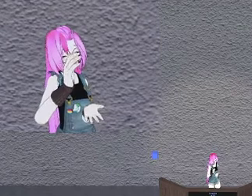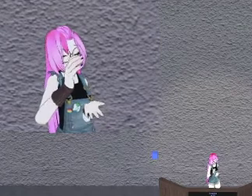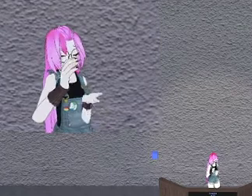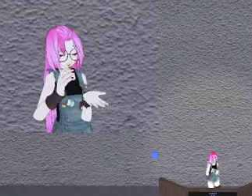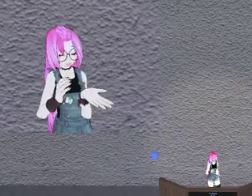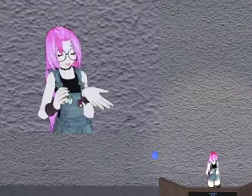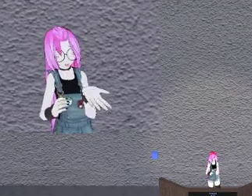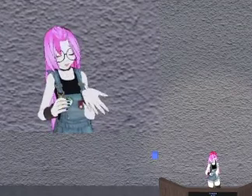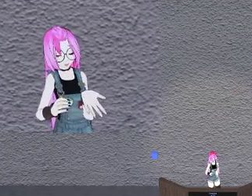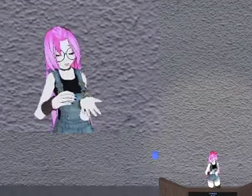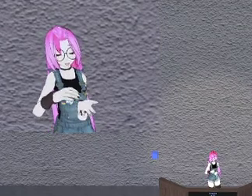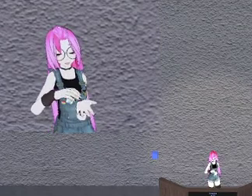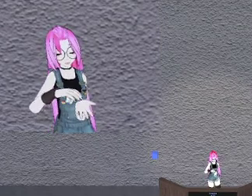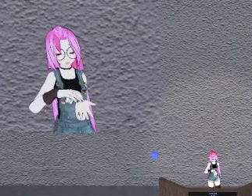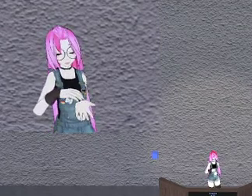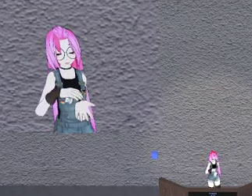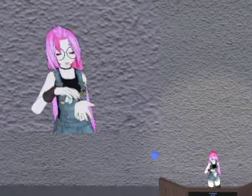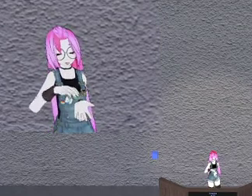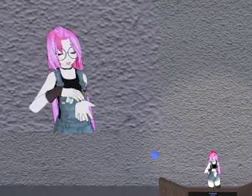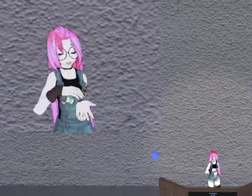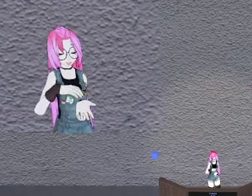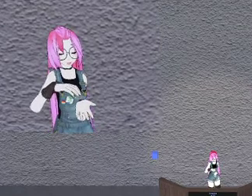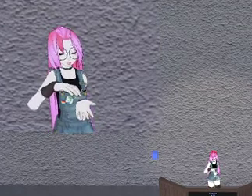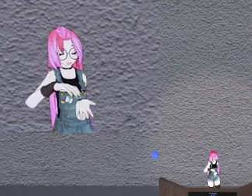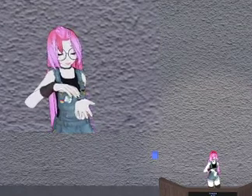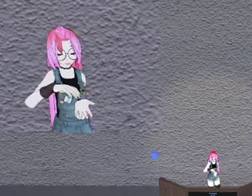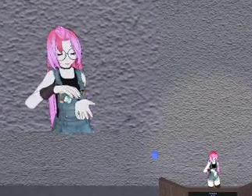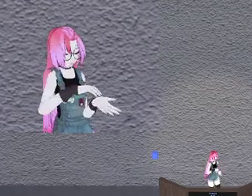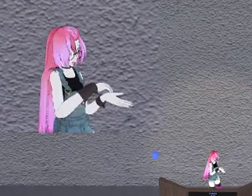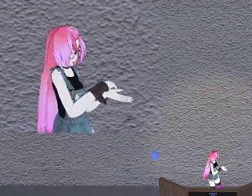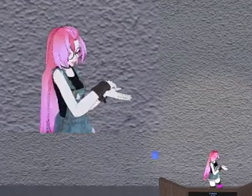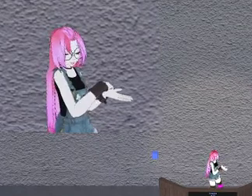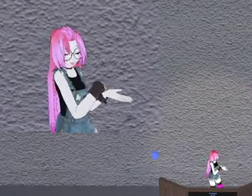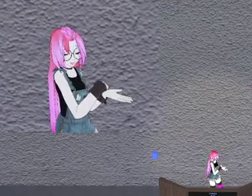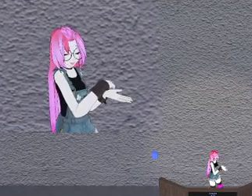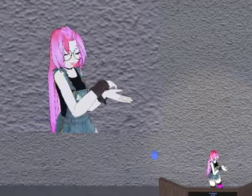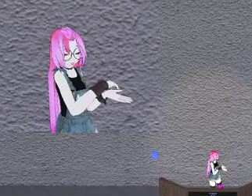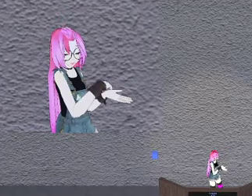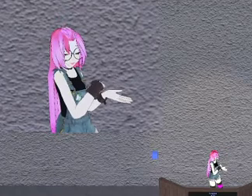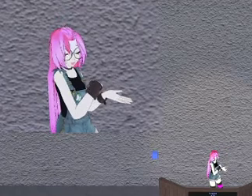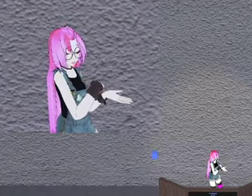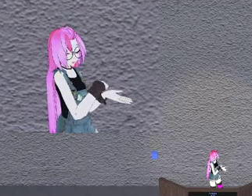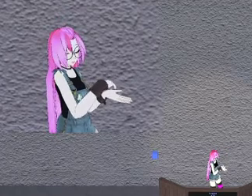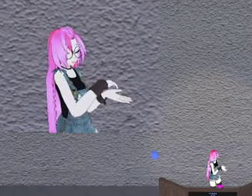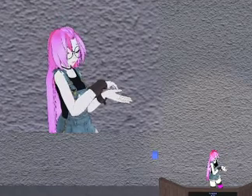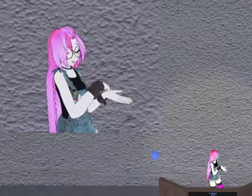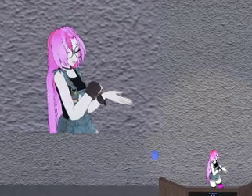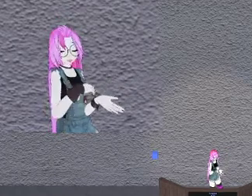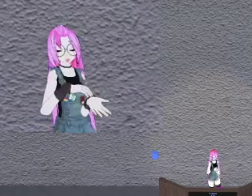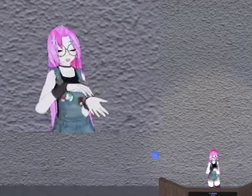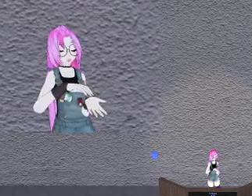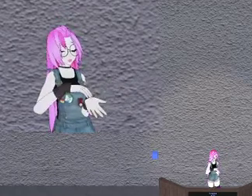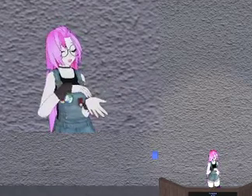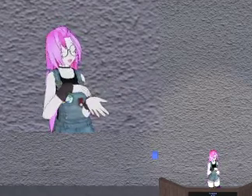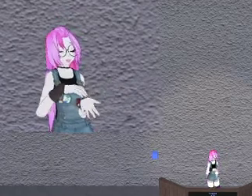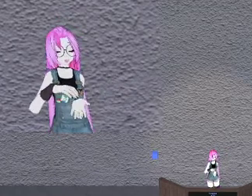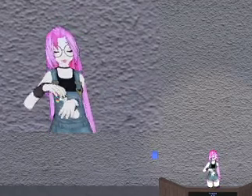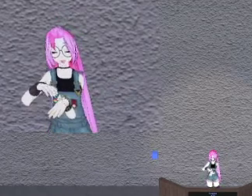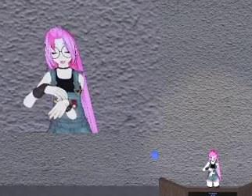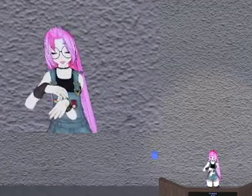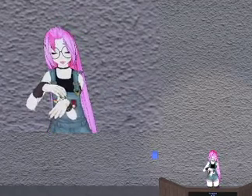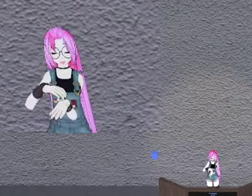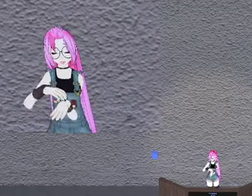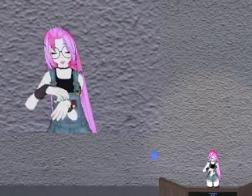a relaxed hand and then an open hand, and you're doing this. I'll show you from the side, like that. This is also the sign